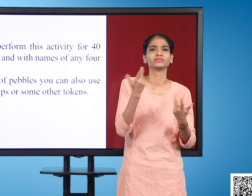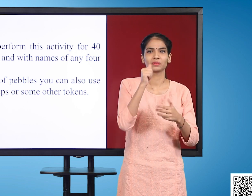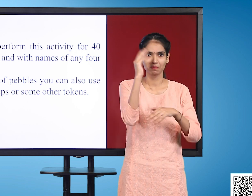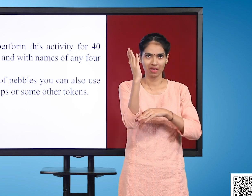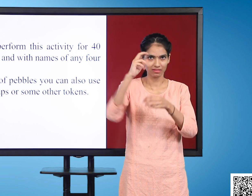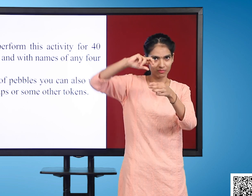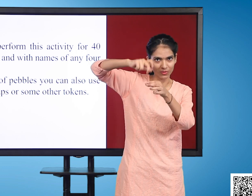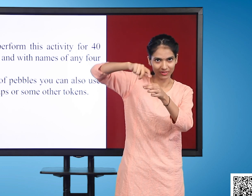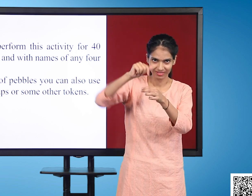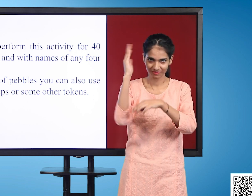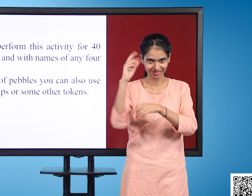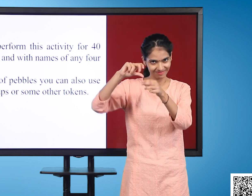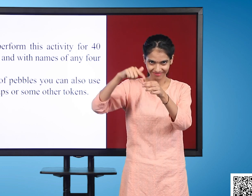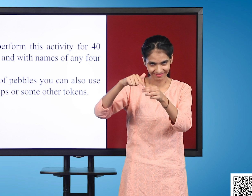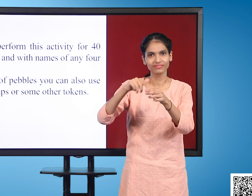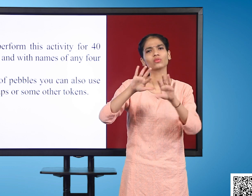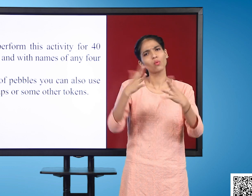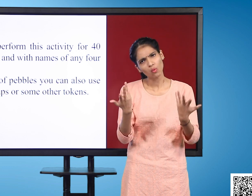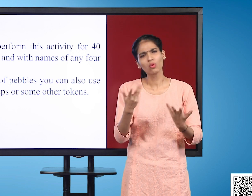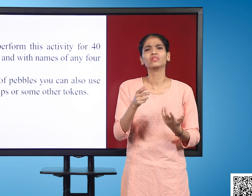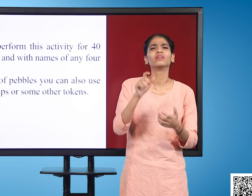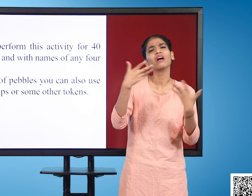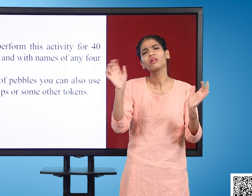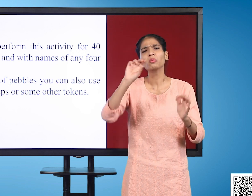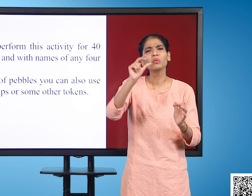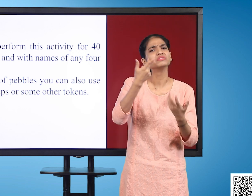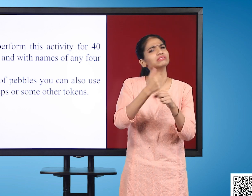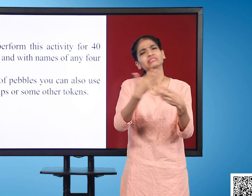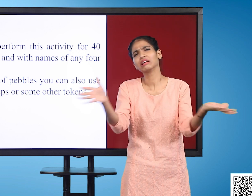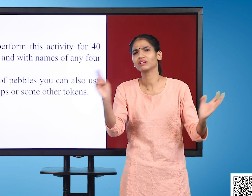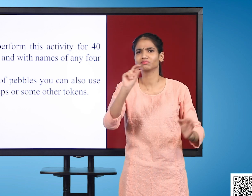can also use bottle caps or some other tokens.